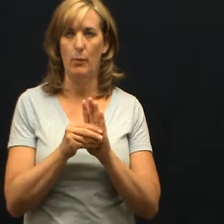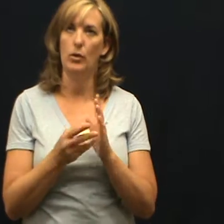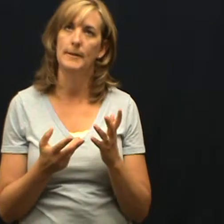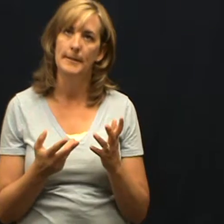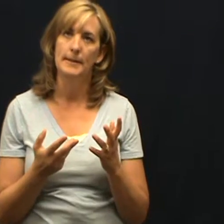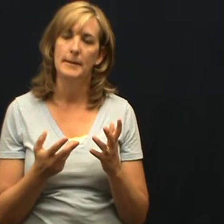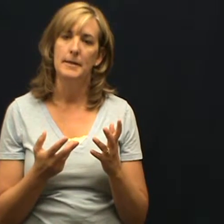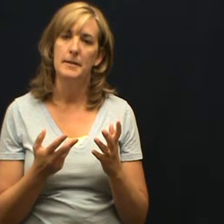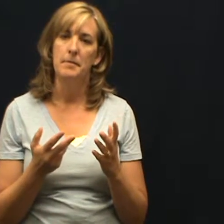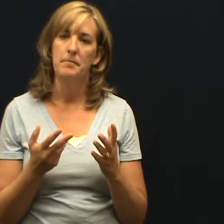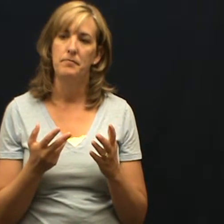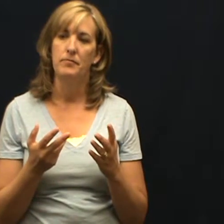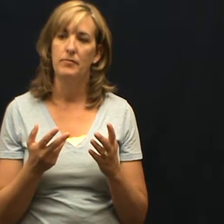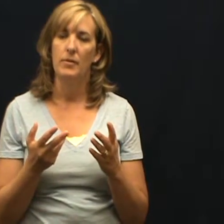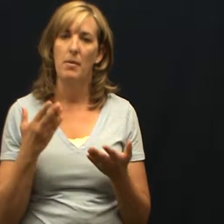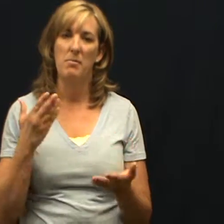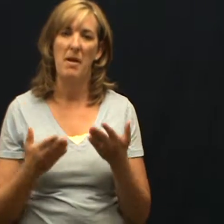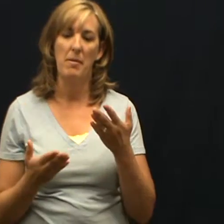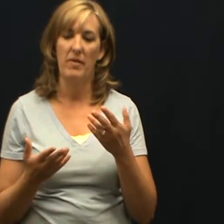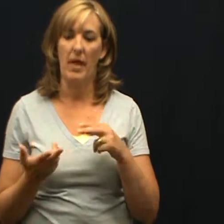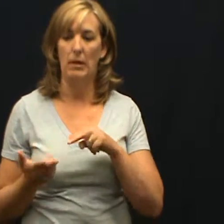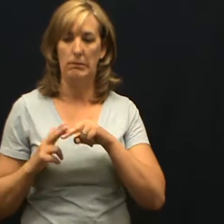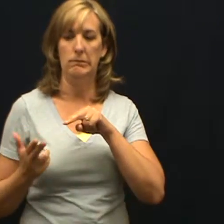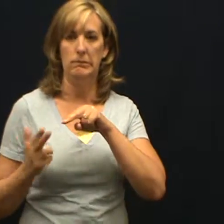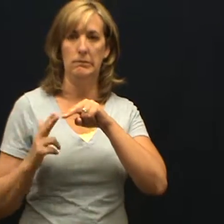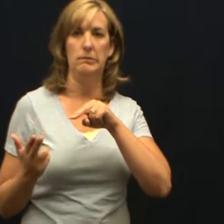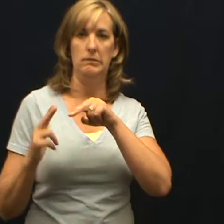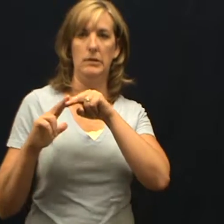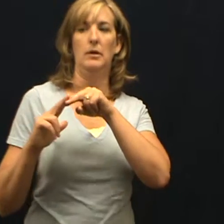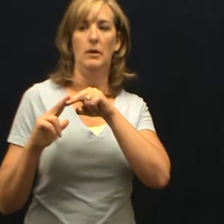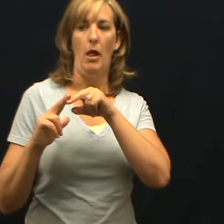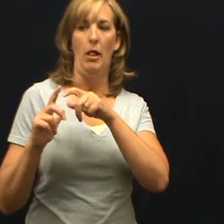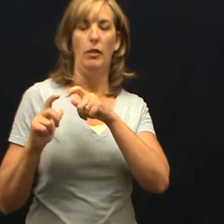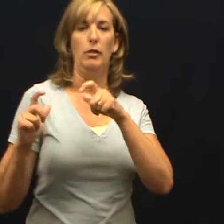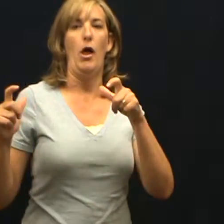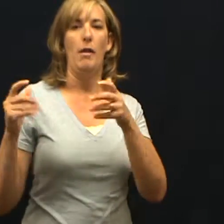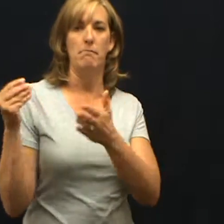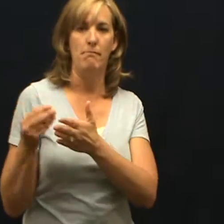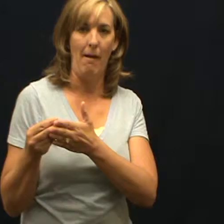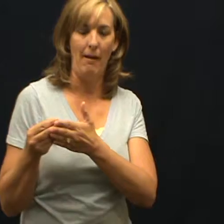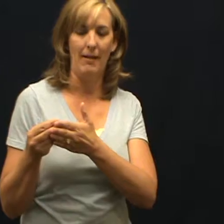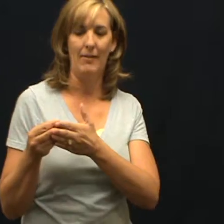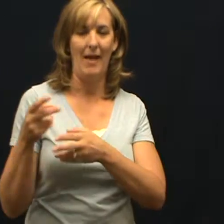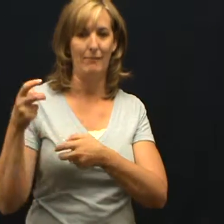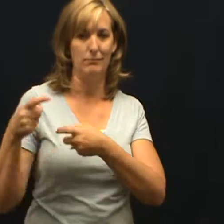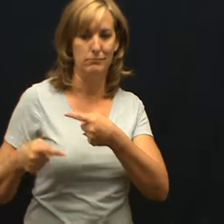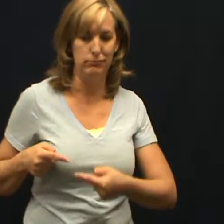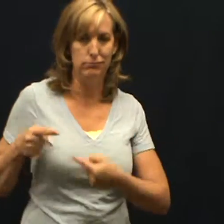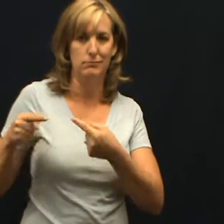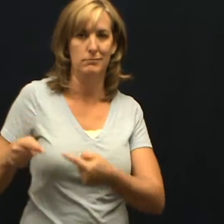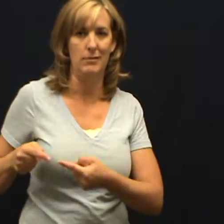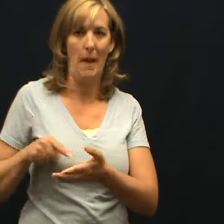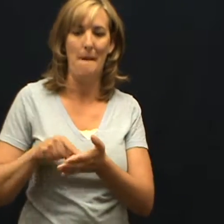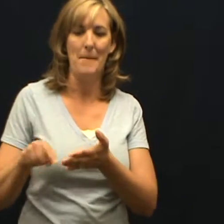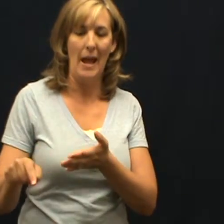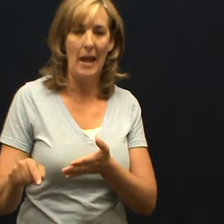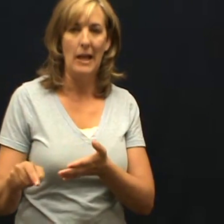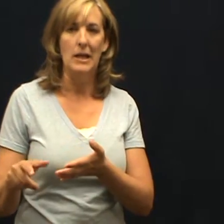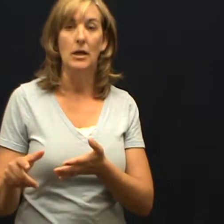they accumulate a fairly large receivable, they're having trouble paying it, and we say, okay, well, we'll combine those